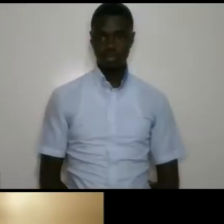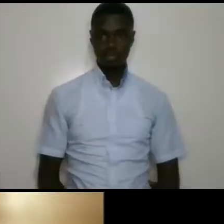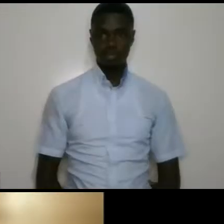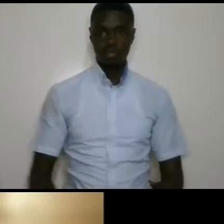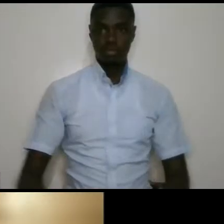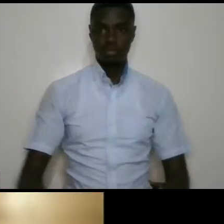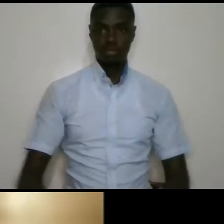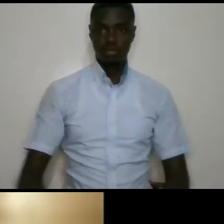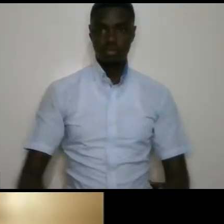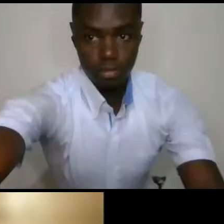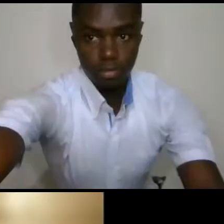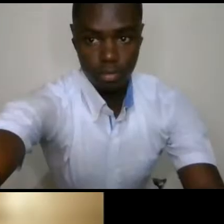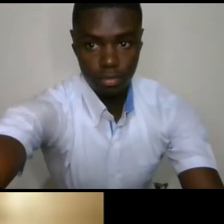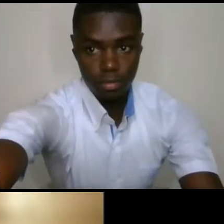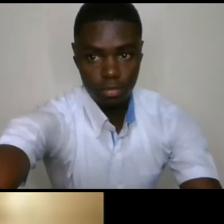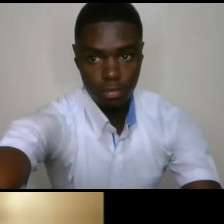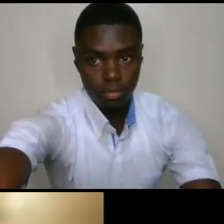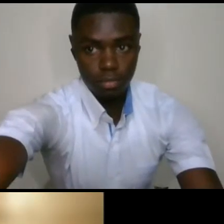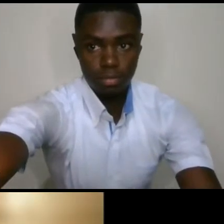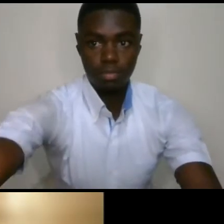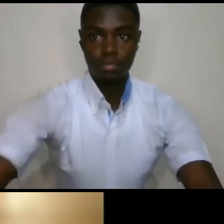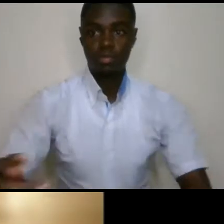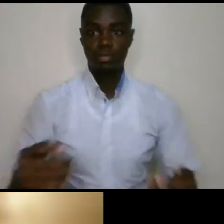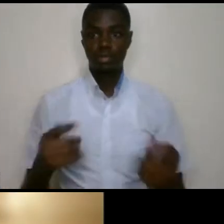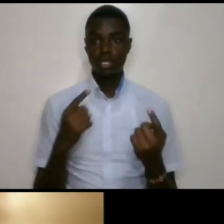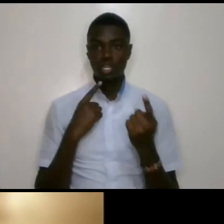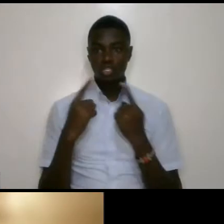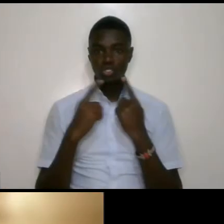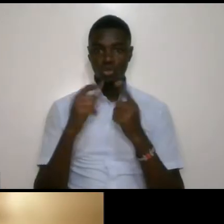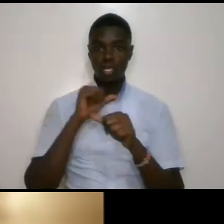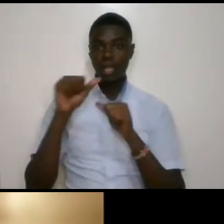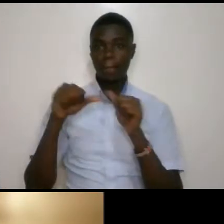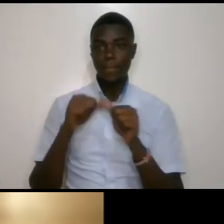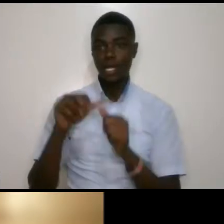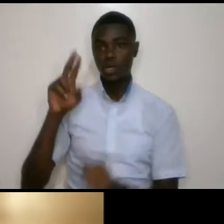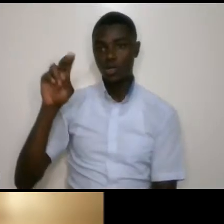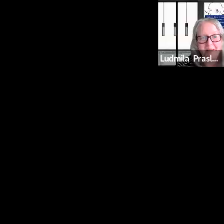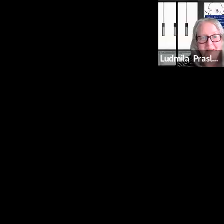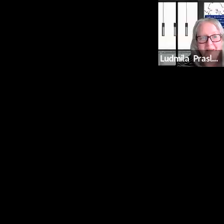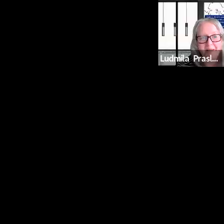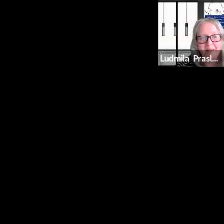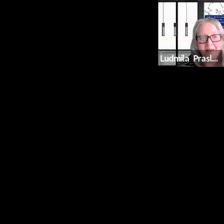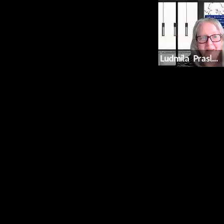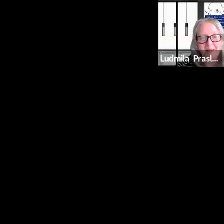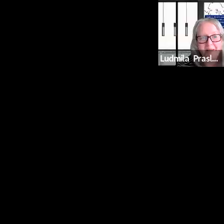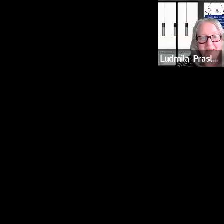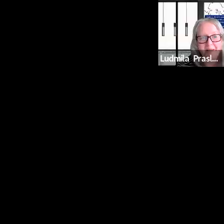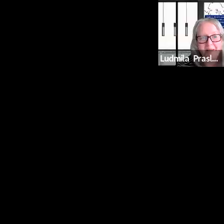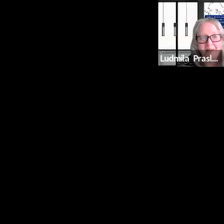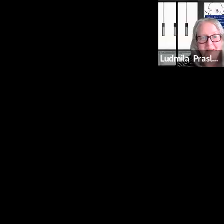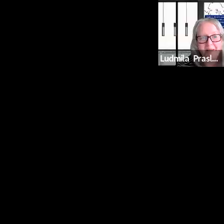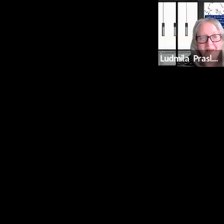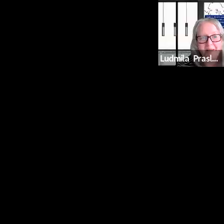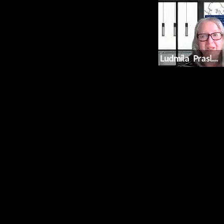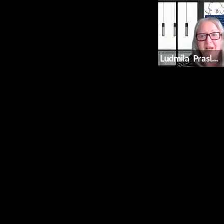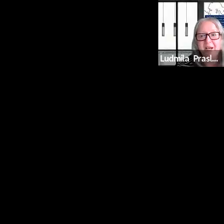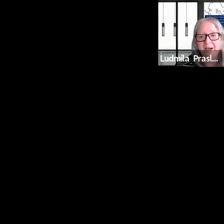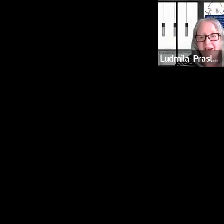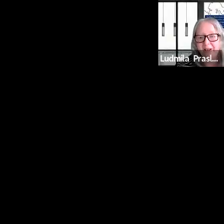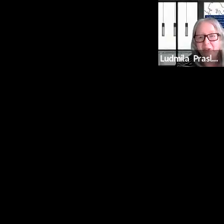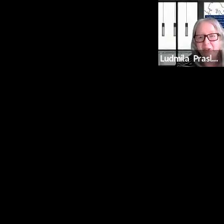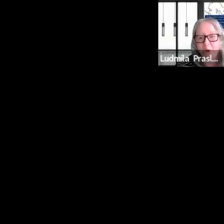talk about neuro-inclusive education. I will ask you to also think a little bit and contribute